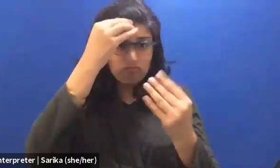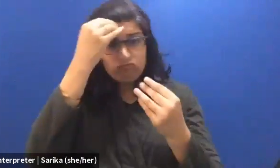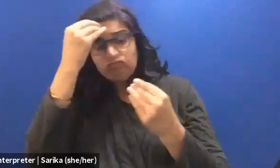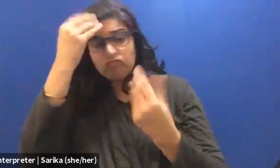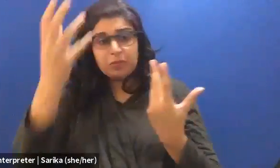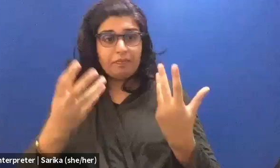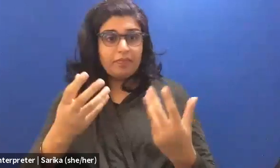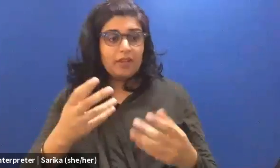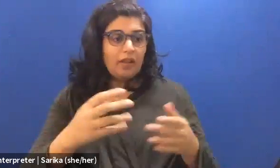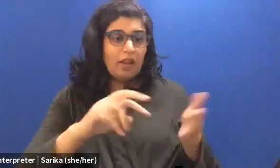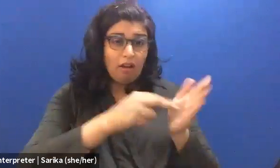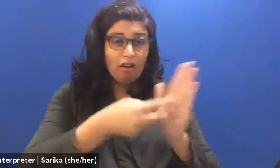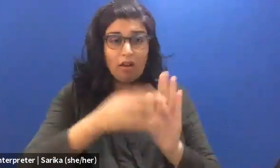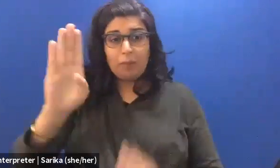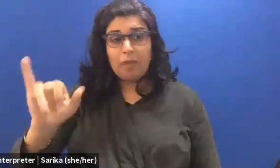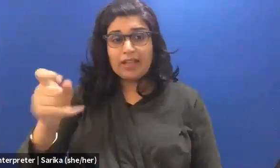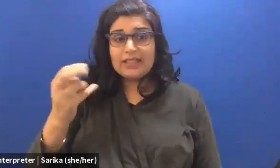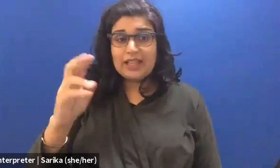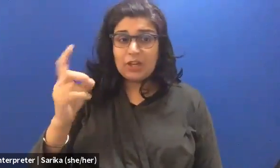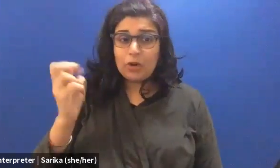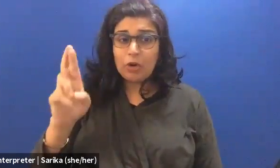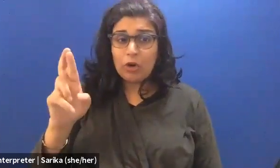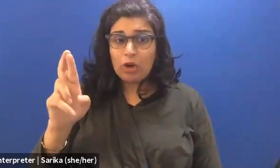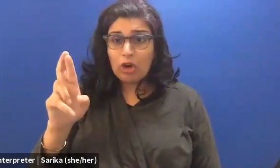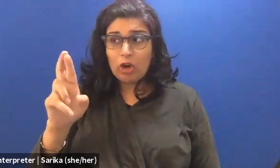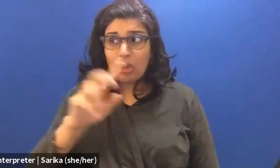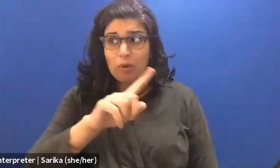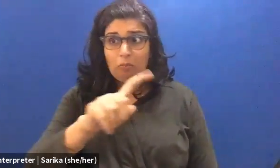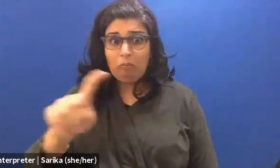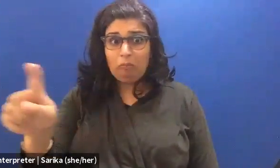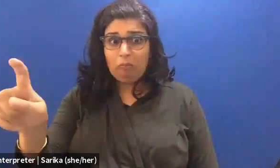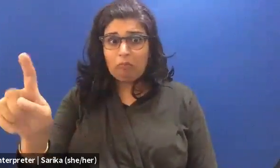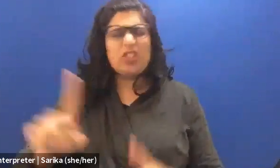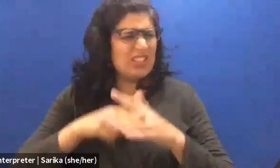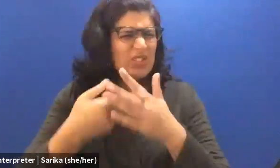what a bystander is, just to get started around any of that?